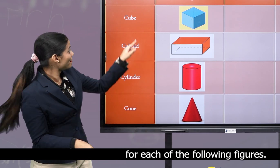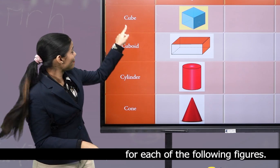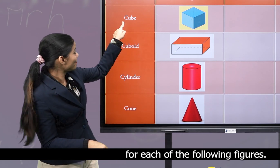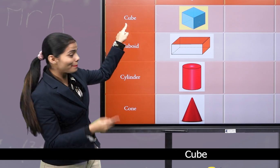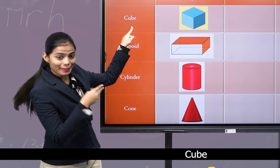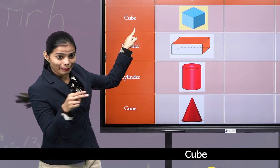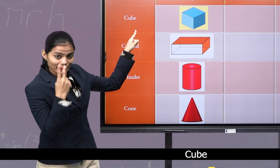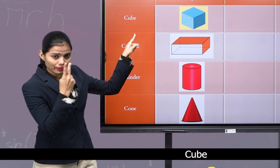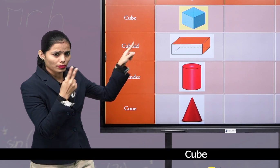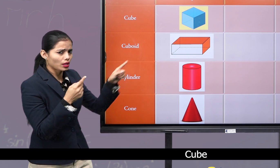Cube.